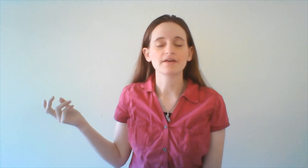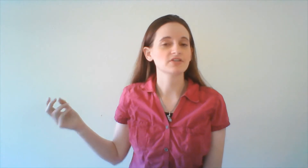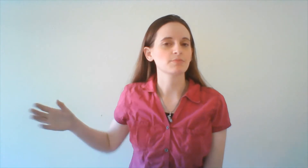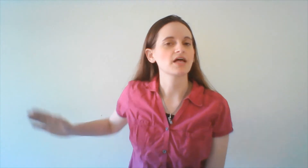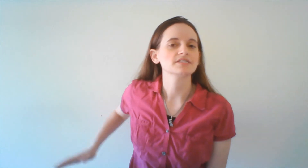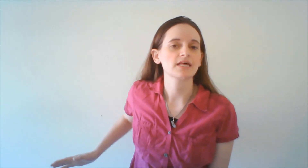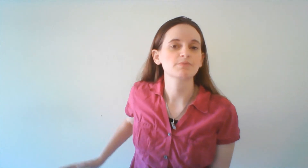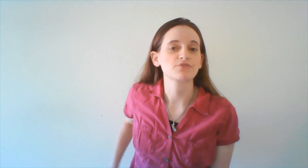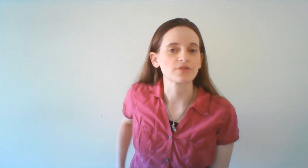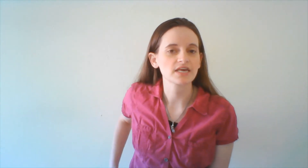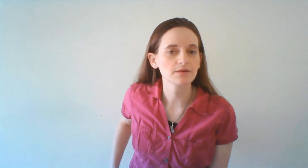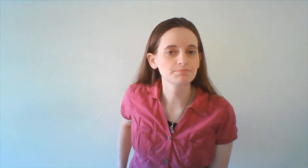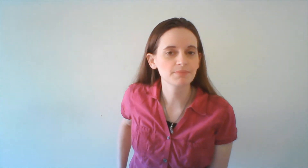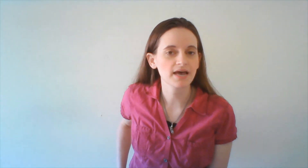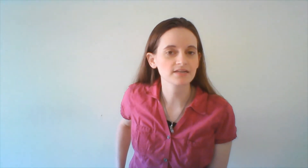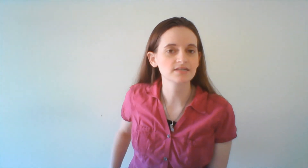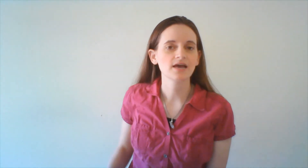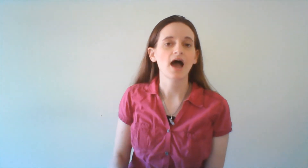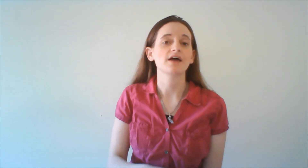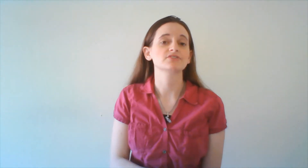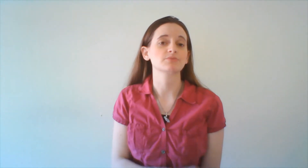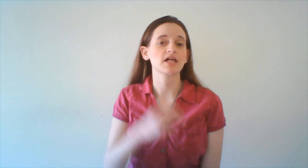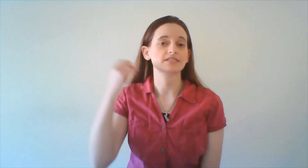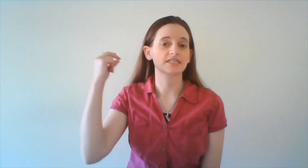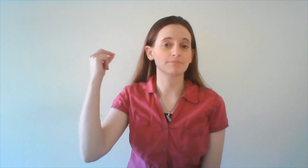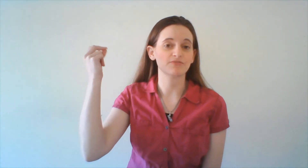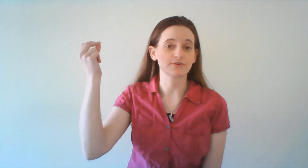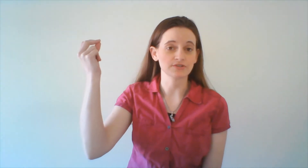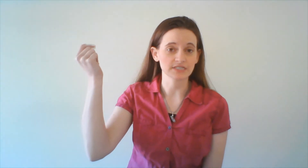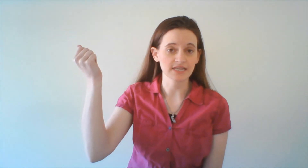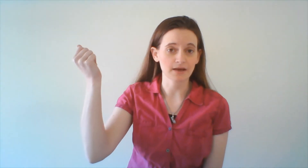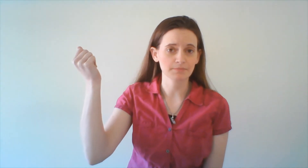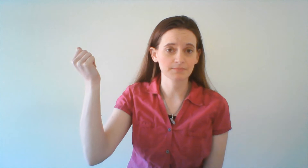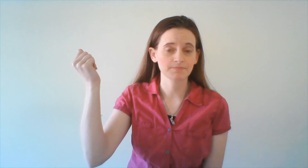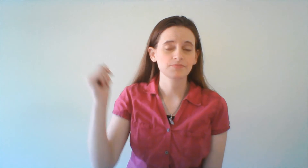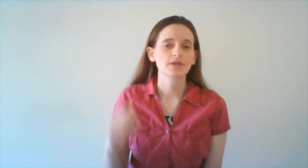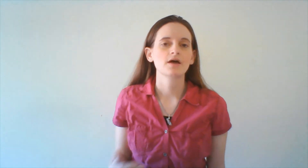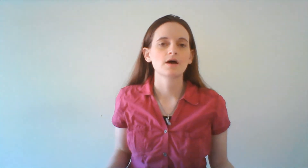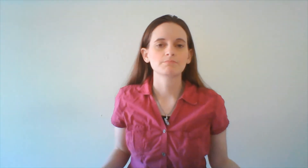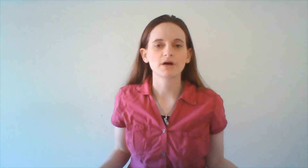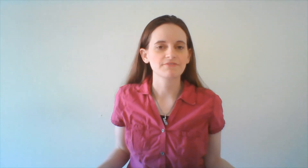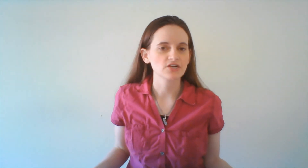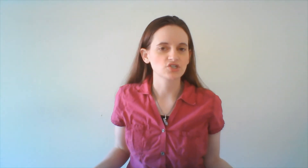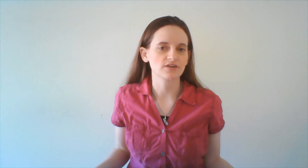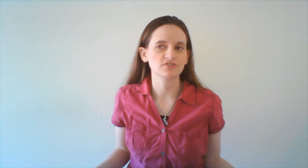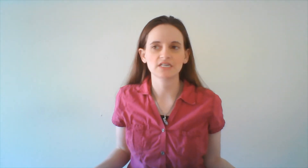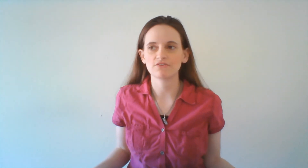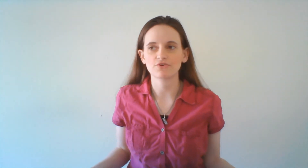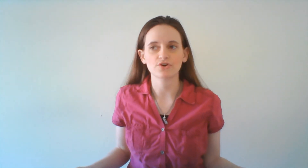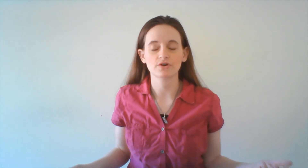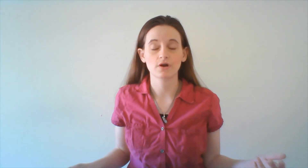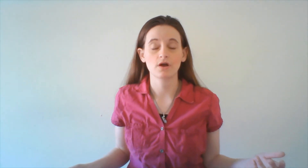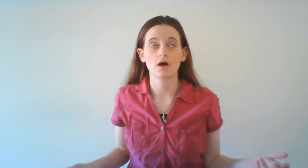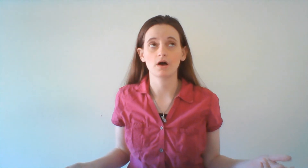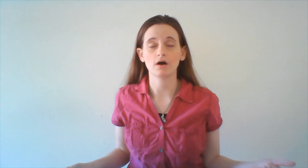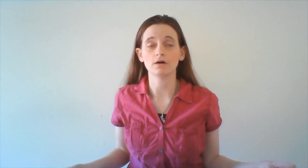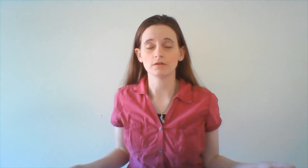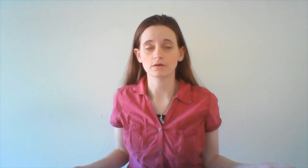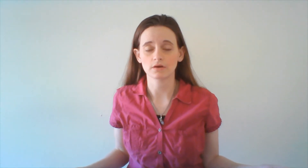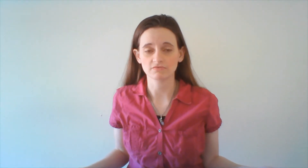some clients that prefer the hip pat. I have some clients that prefer the snap. Modifications I've seen for all of